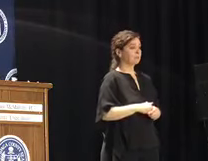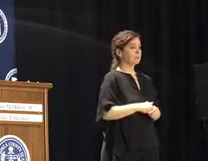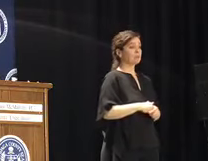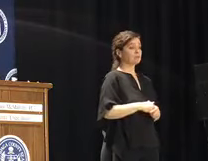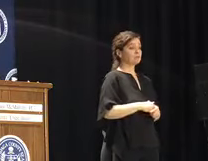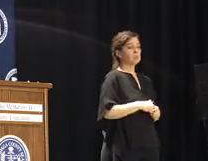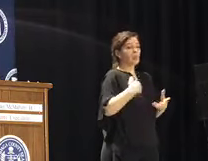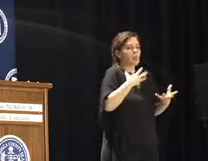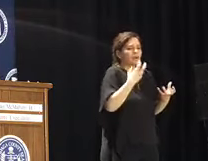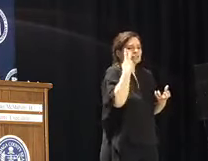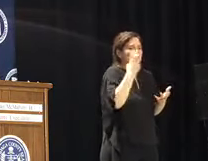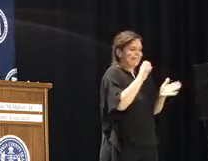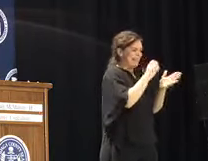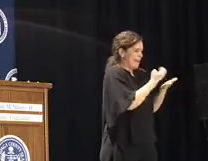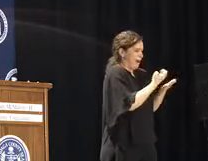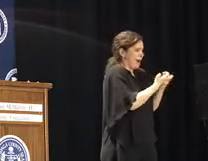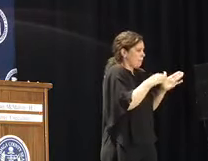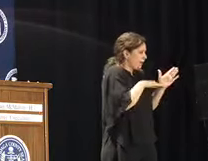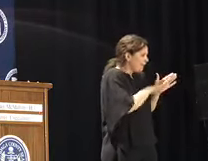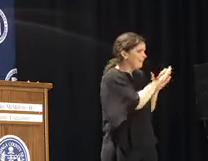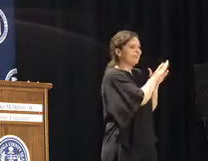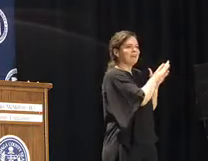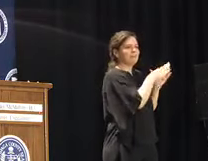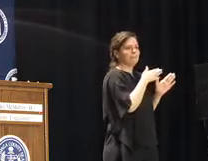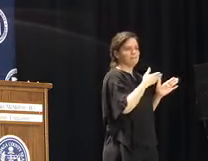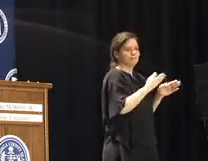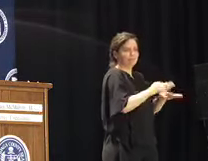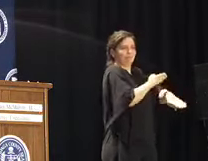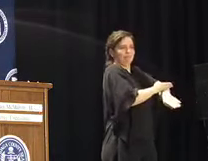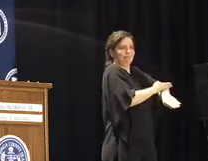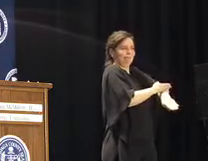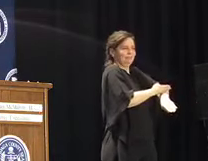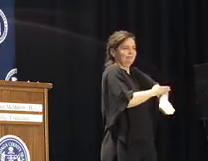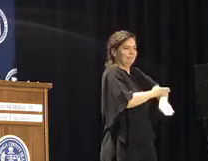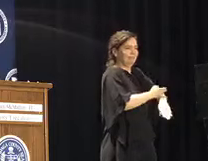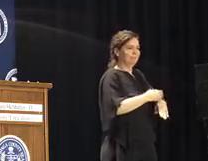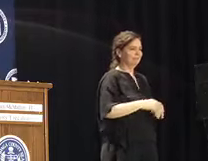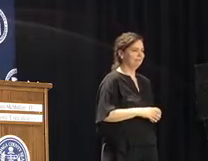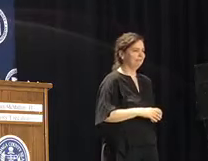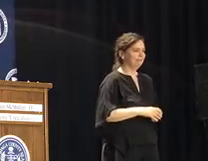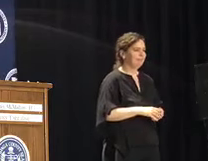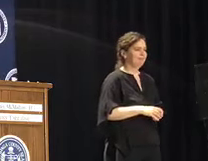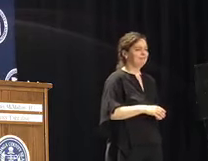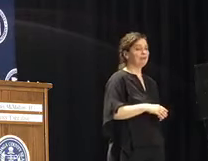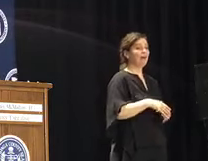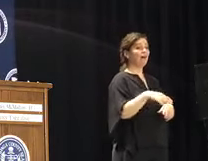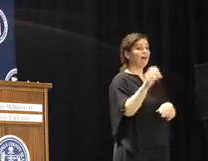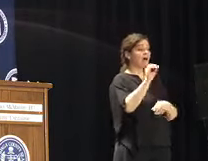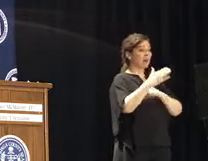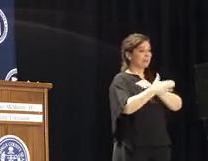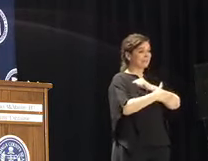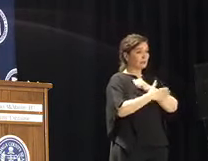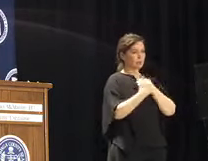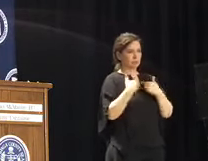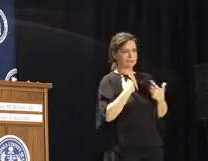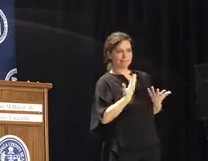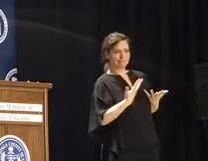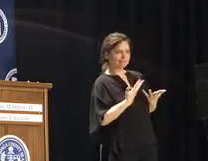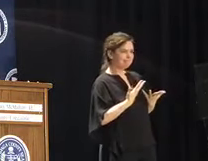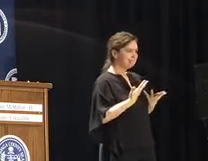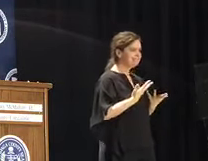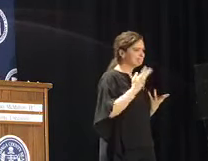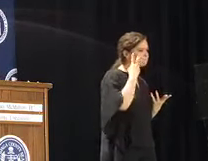money, we can't quantify what that looks like now. Do you have an ideal number? Look, I would like a lot of money.